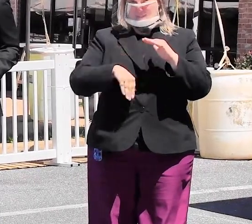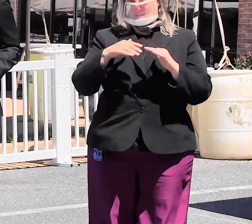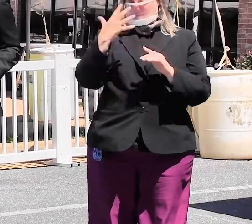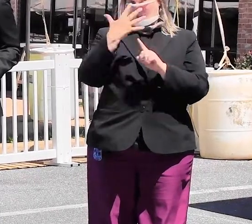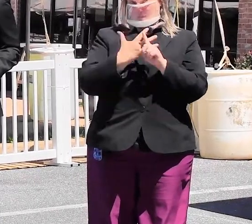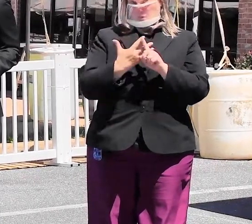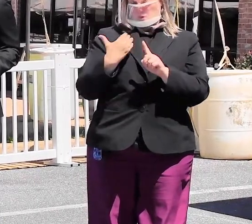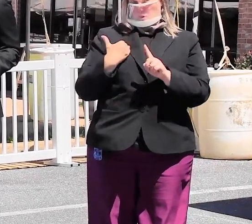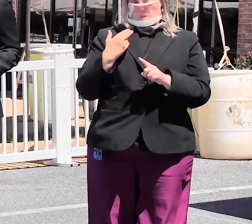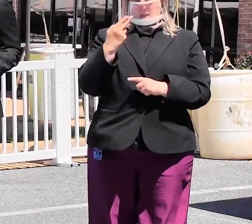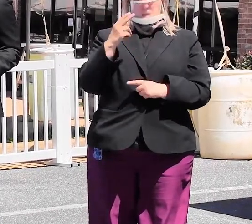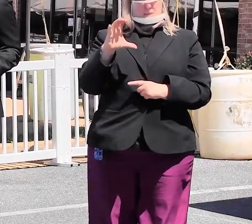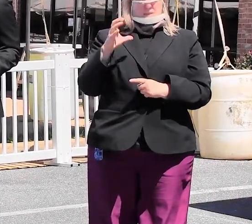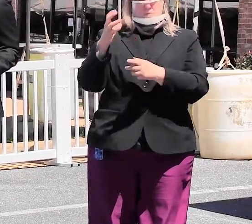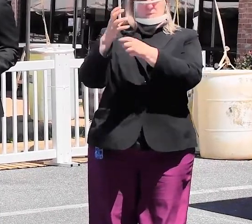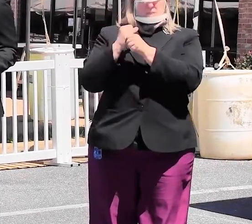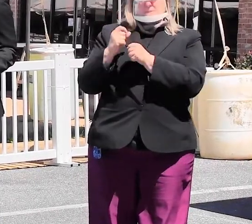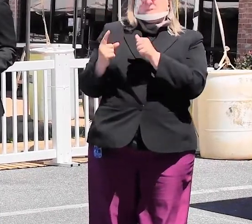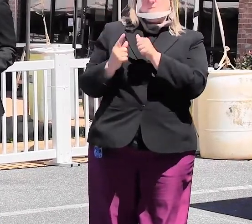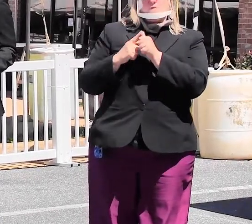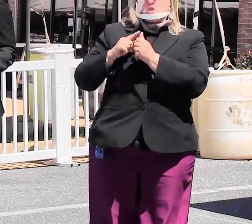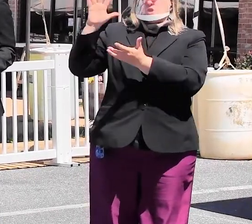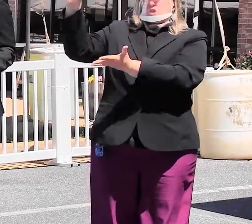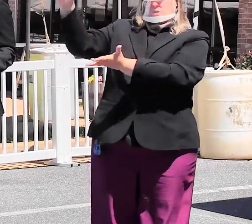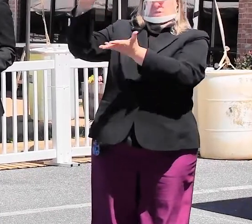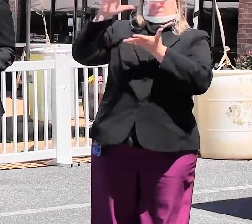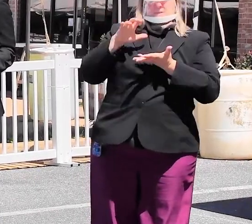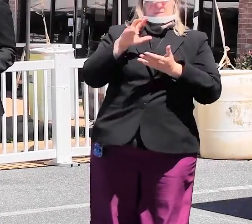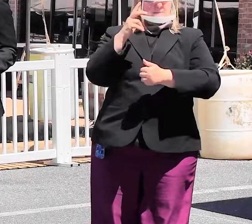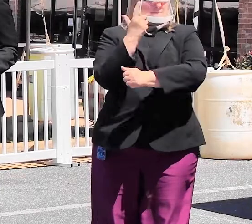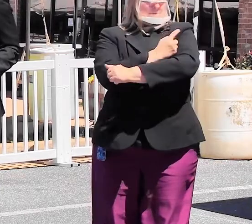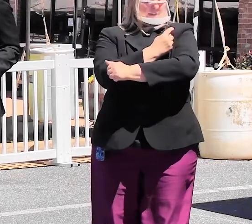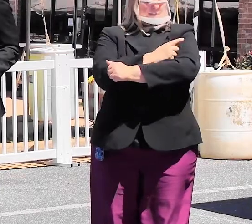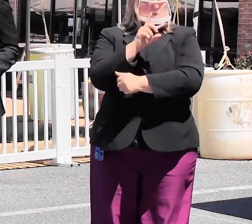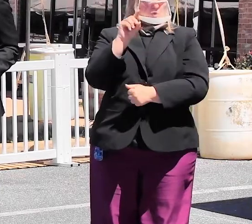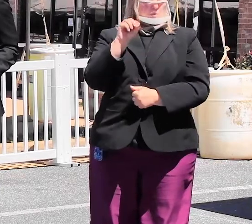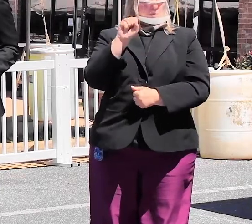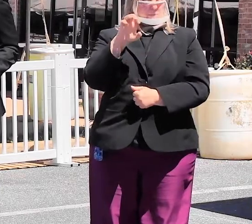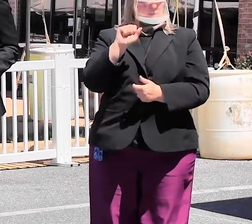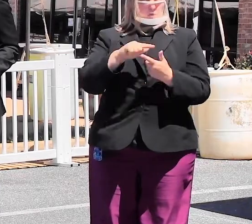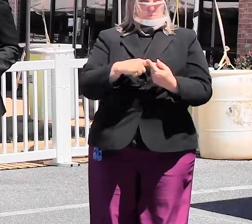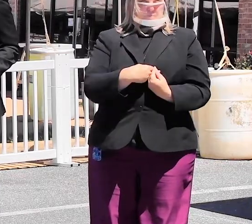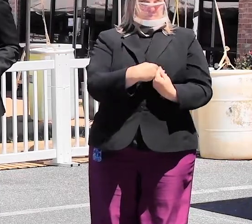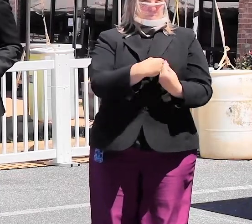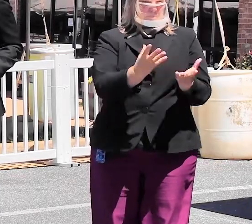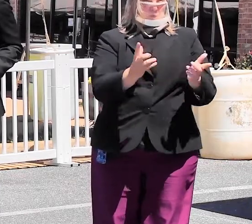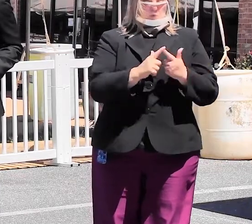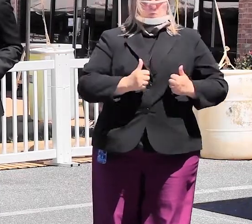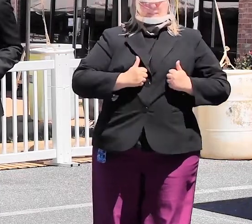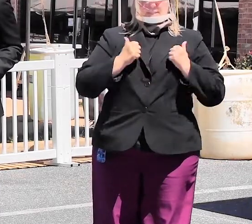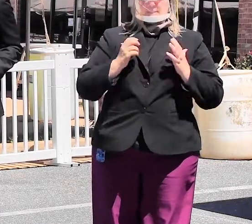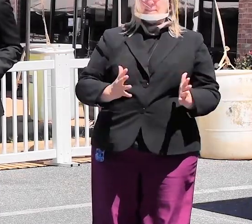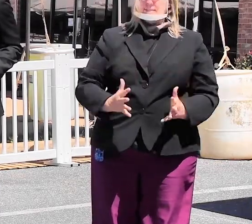ago, Howard County received its first shipment of vaccine doses to administer to our residents.